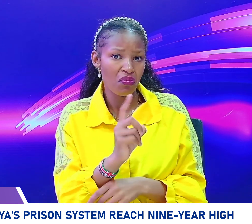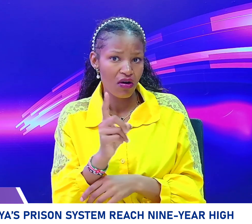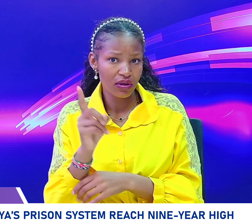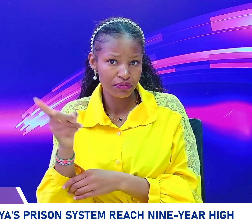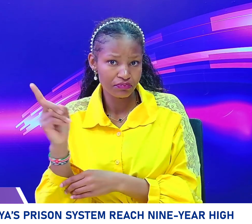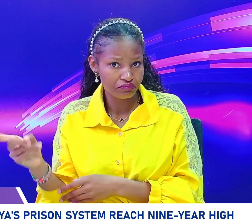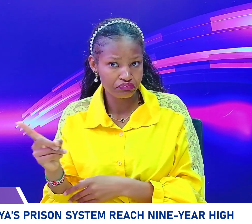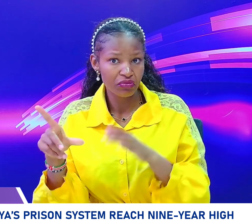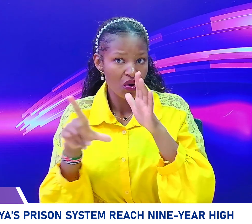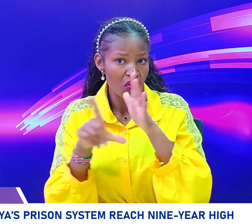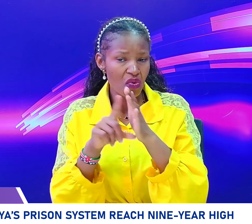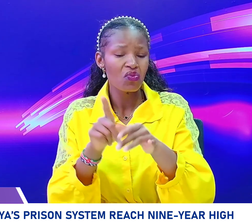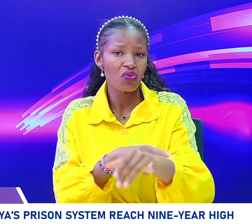access, and weak oversight.